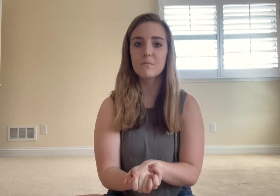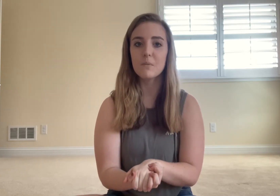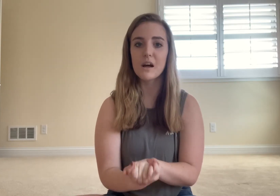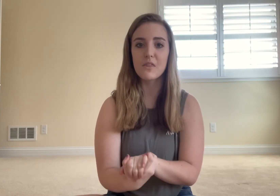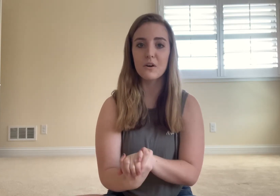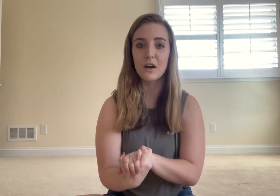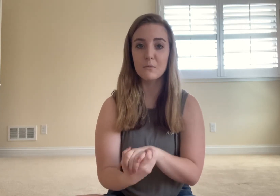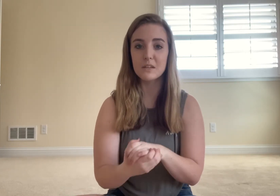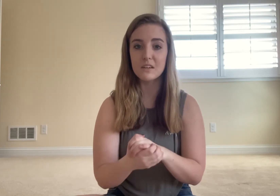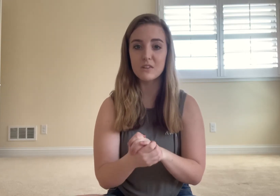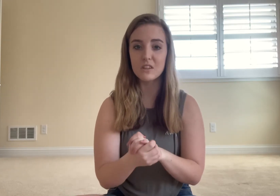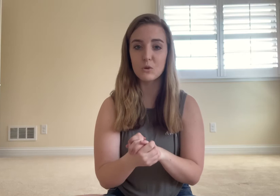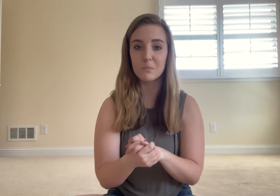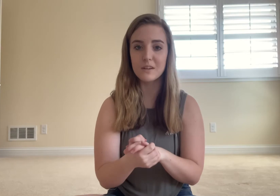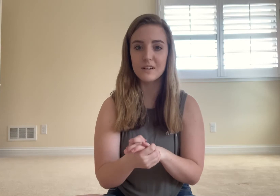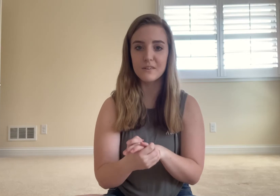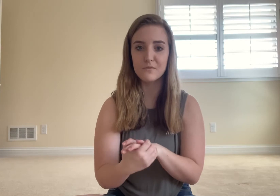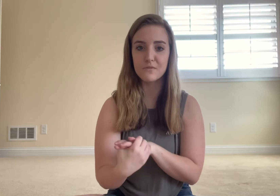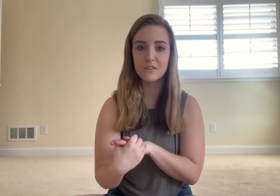I thought I would give a little bit of,